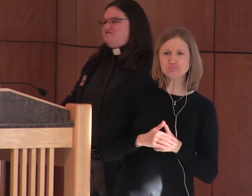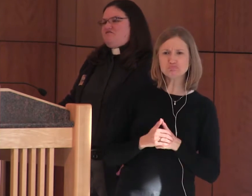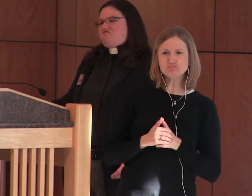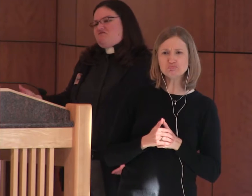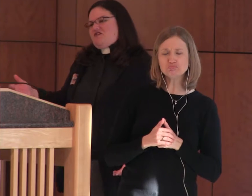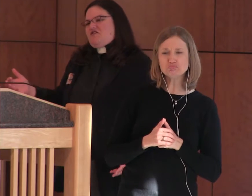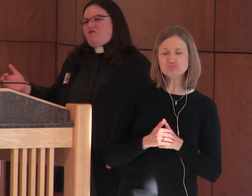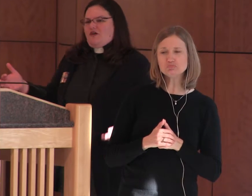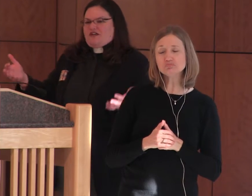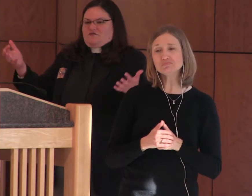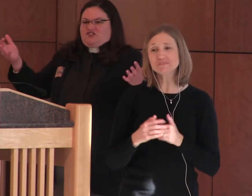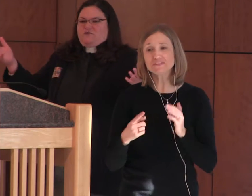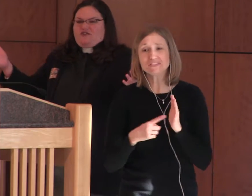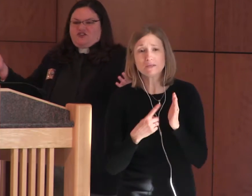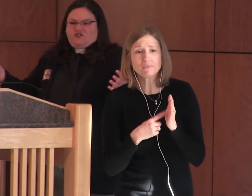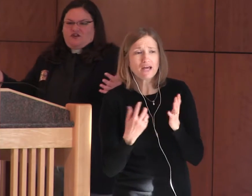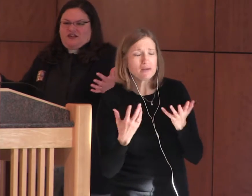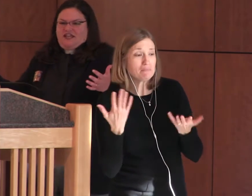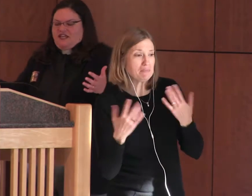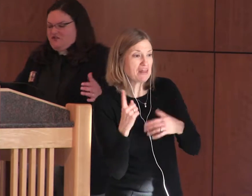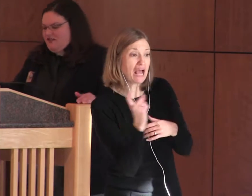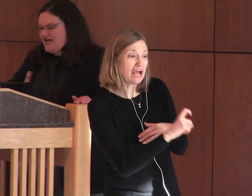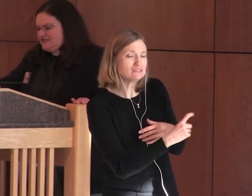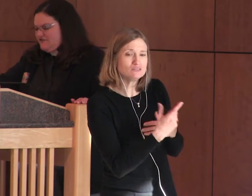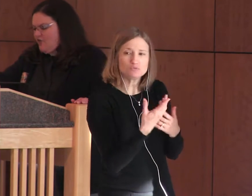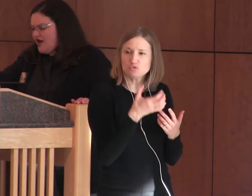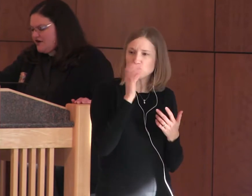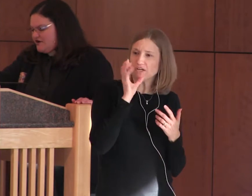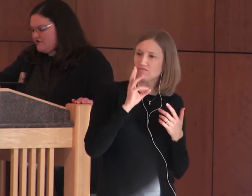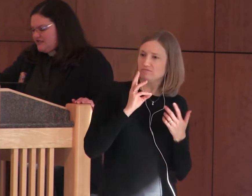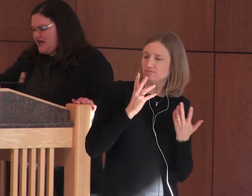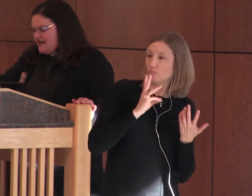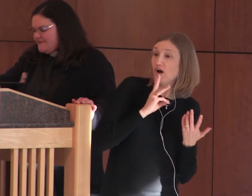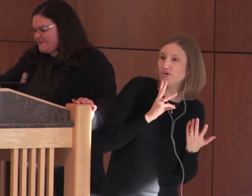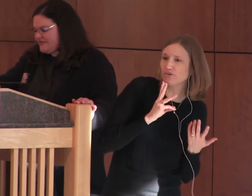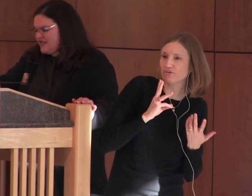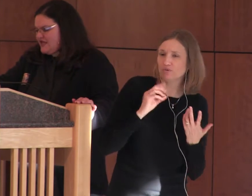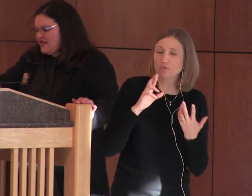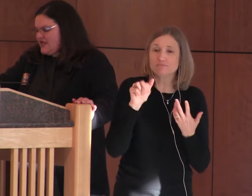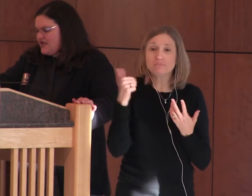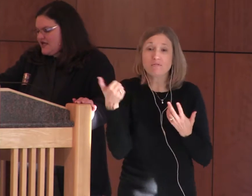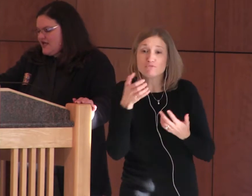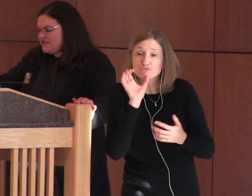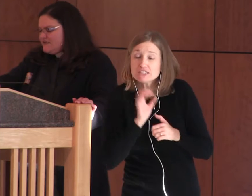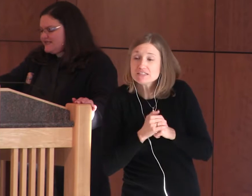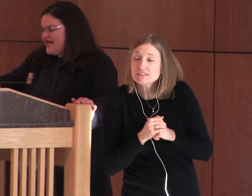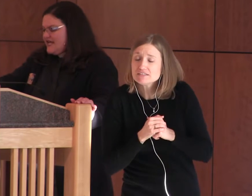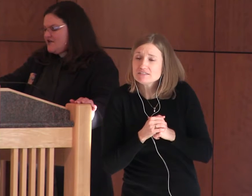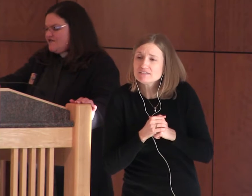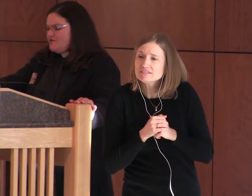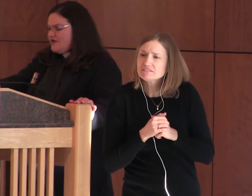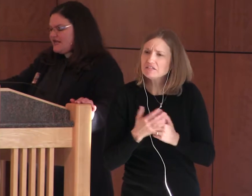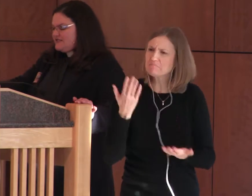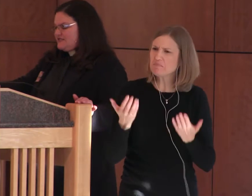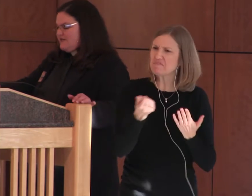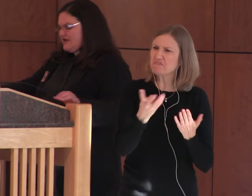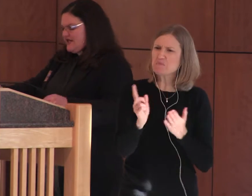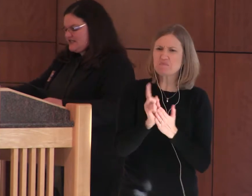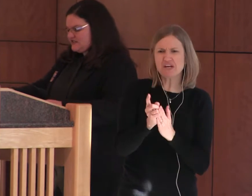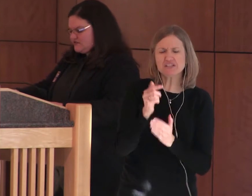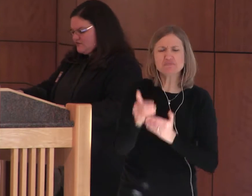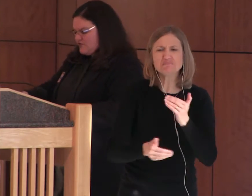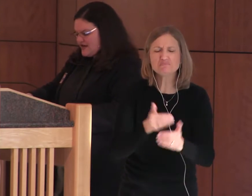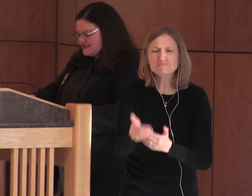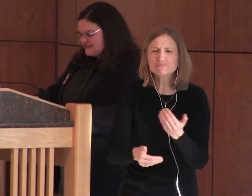Sometimes, you know, what's your beverage order? Can I get you a glass of water? Goes on. And this might take a few minutes,